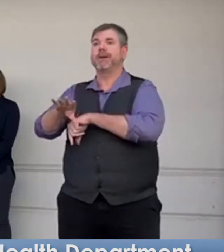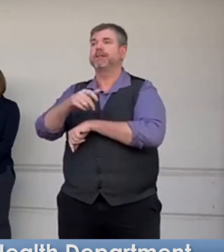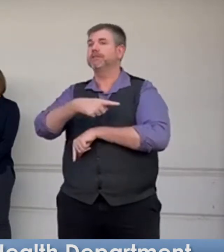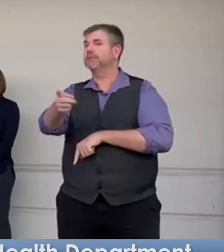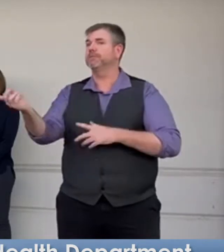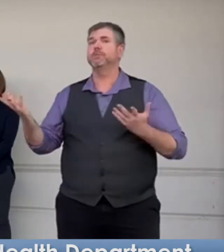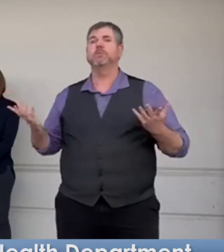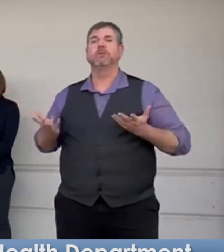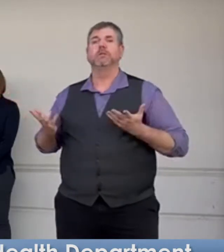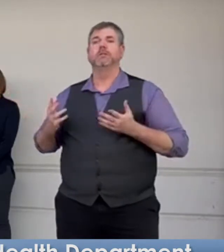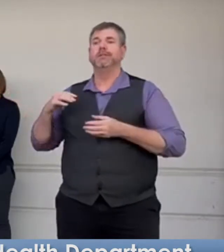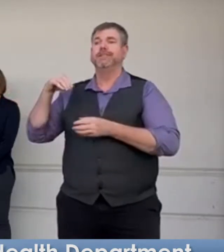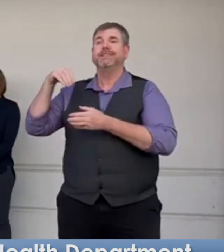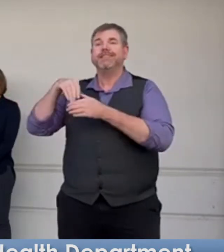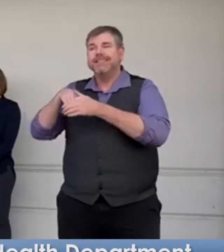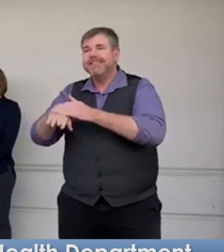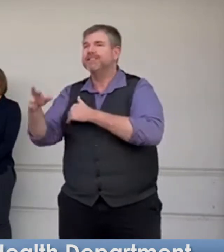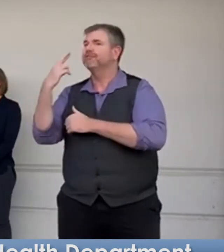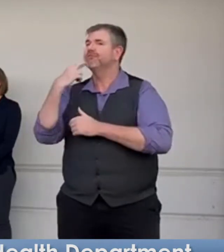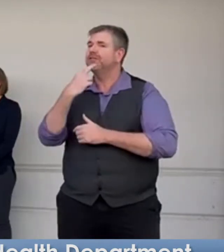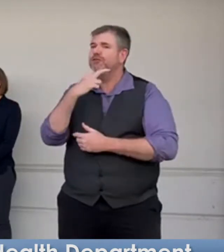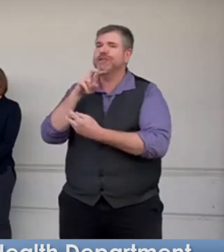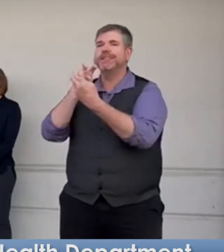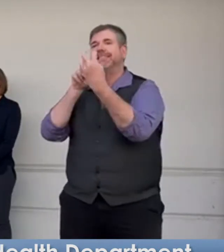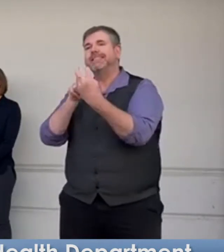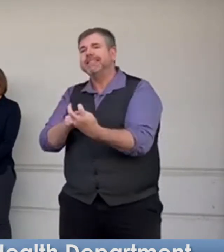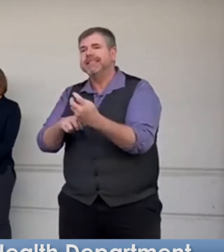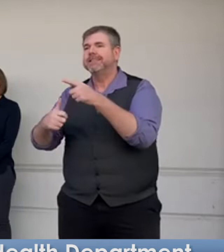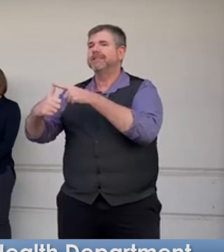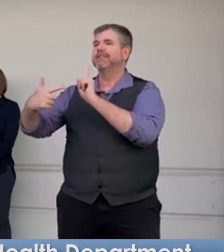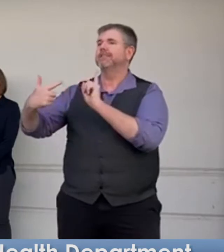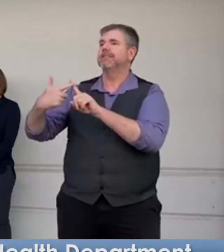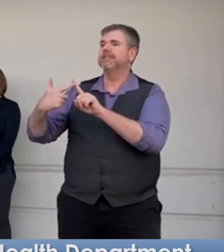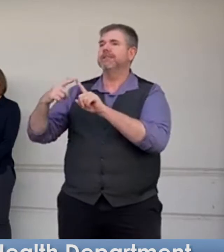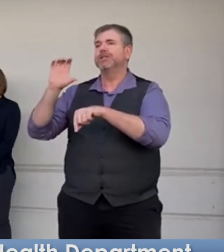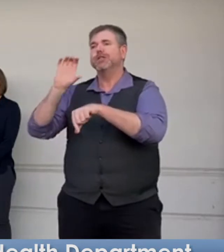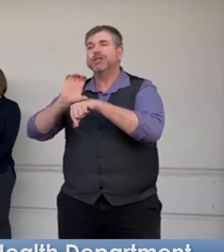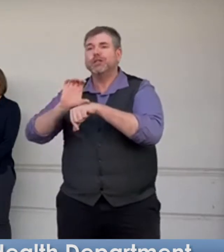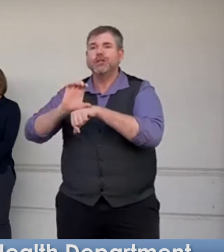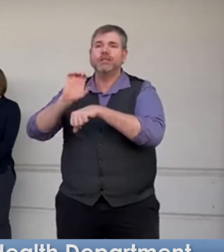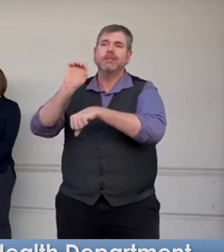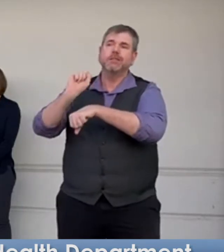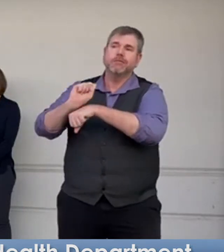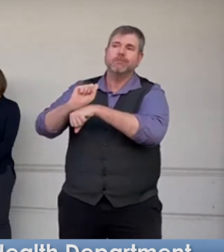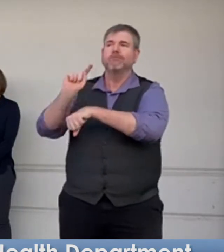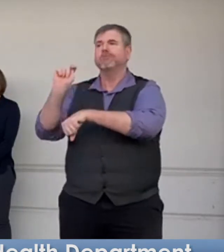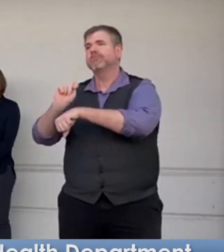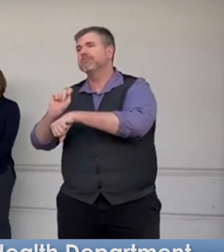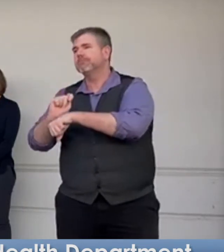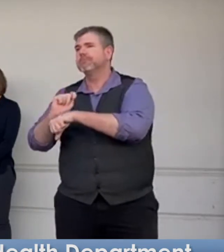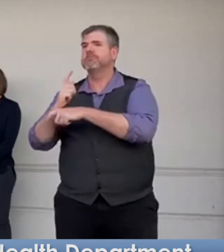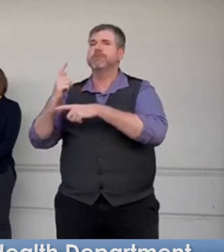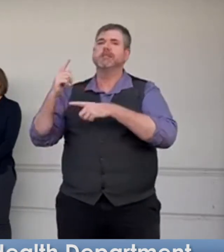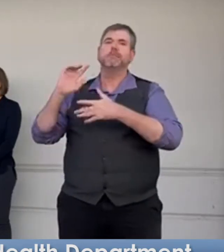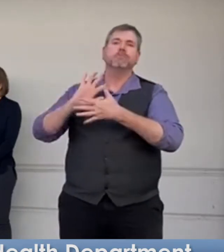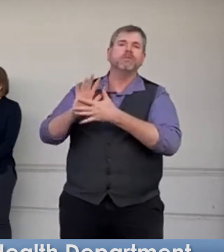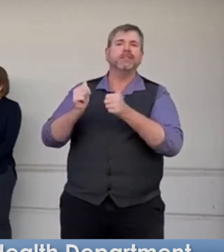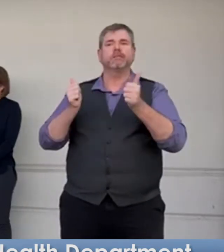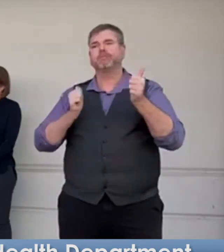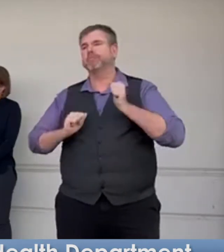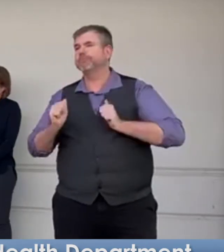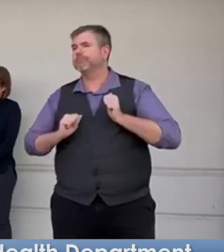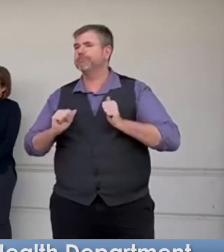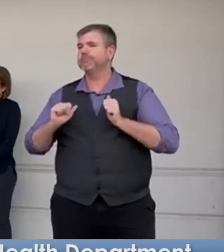dining, indoor gatherings, gyms and fitness centers, and the across the board general capacity reduction